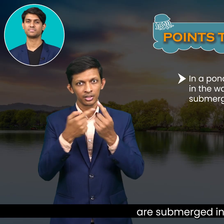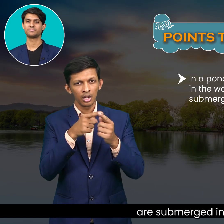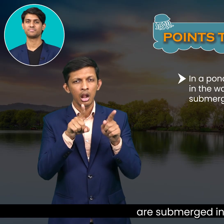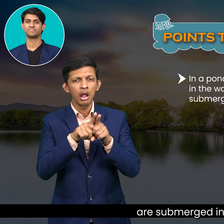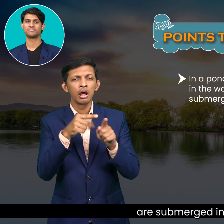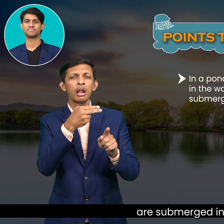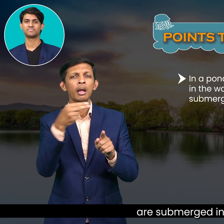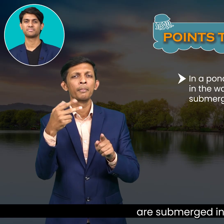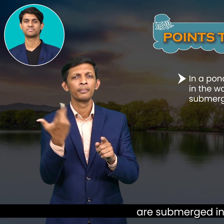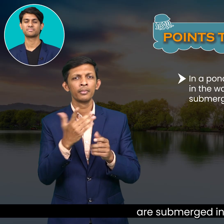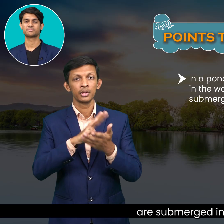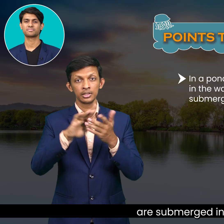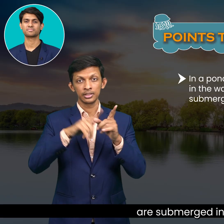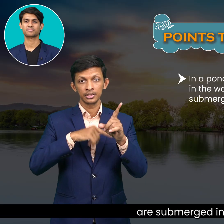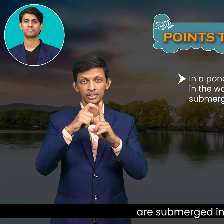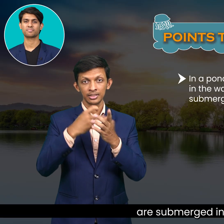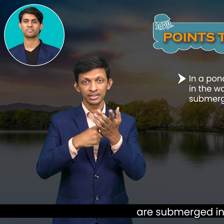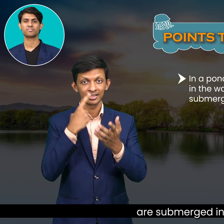water.